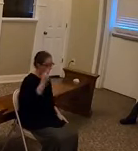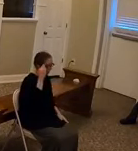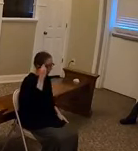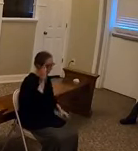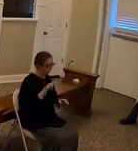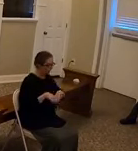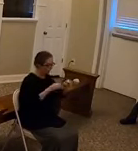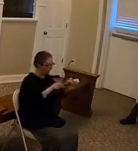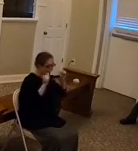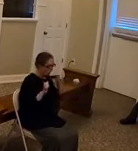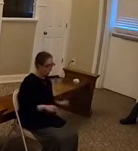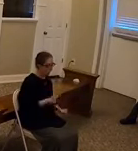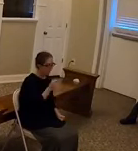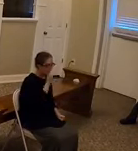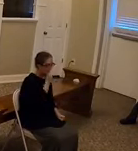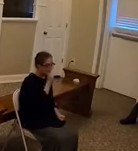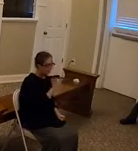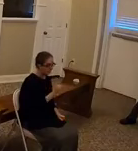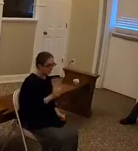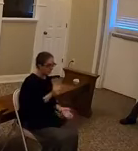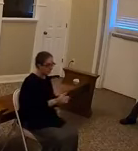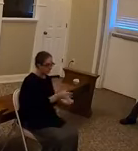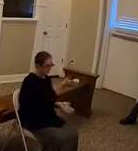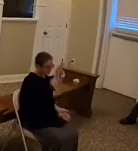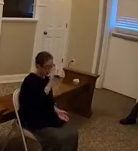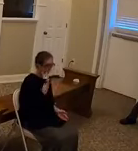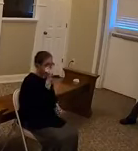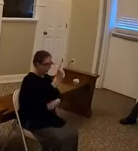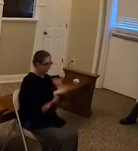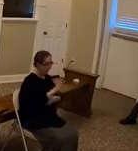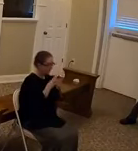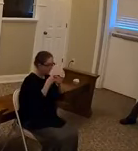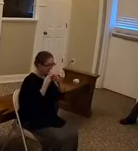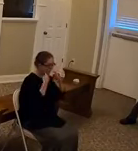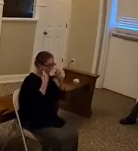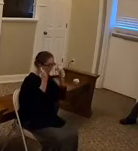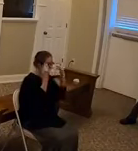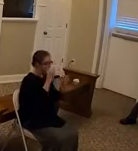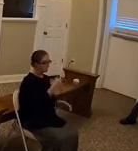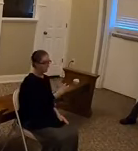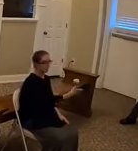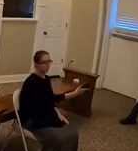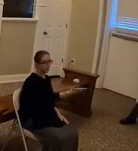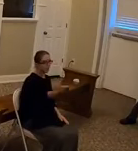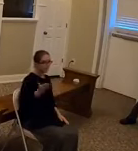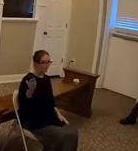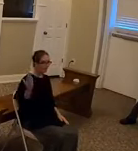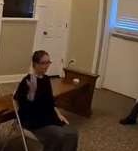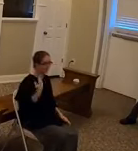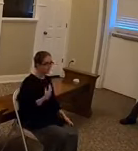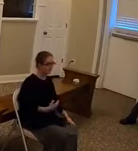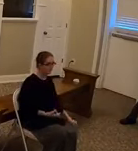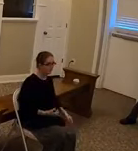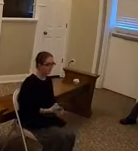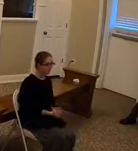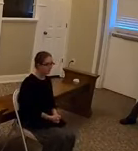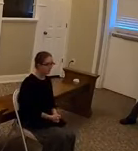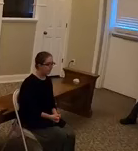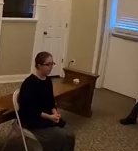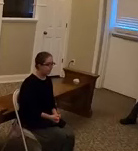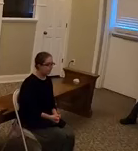do. But can I tell you that God one day smiled on us? Yes.